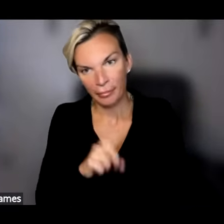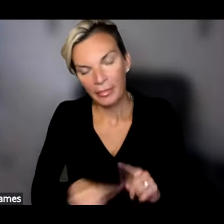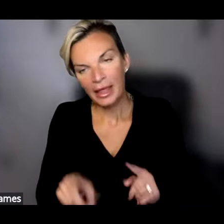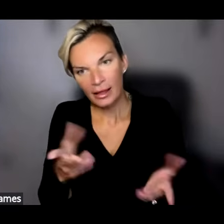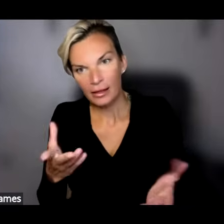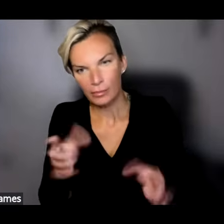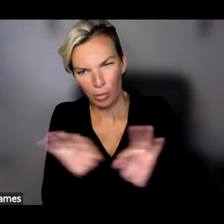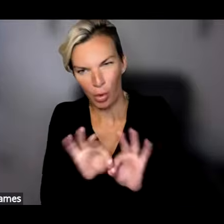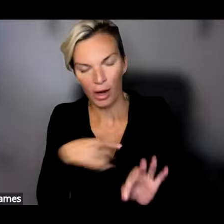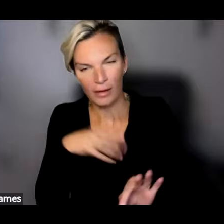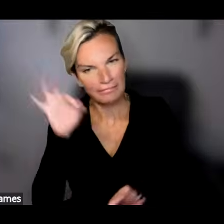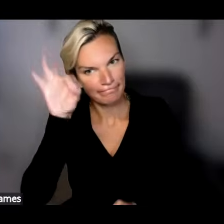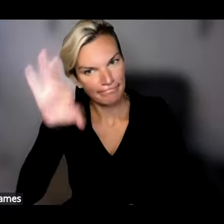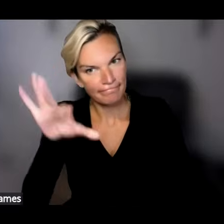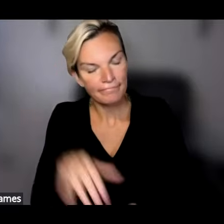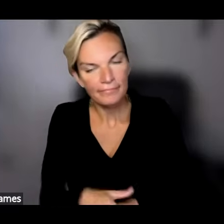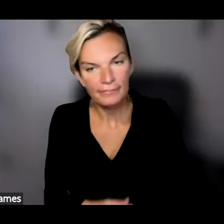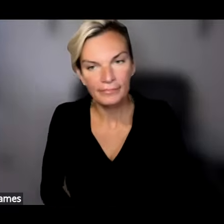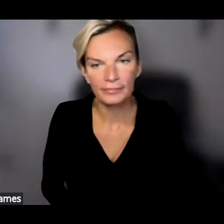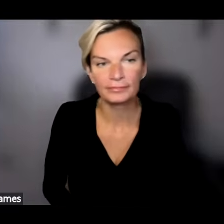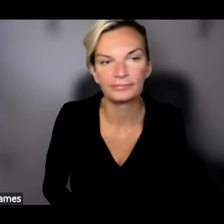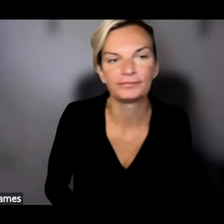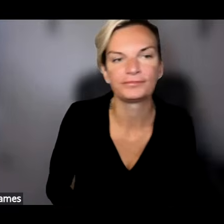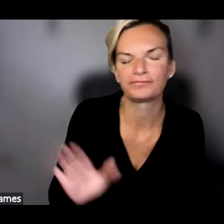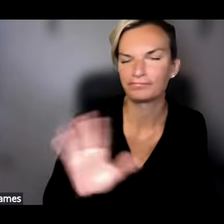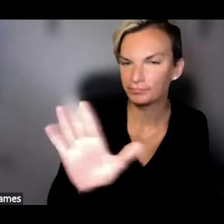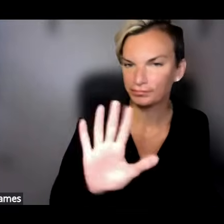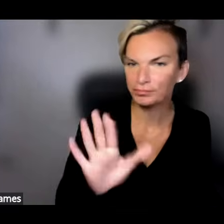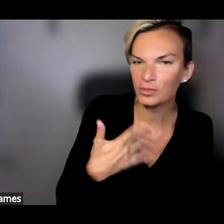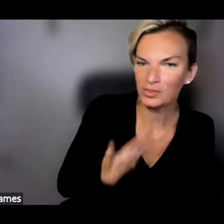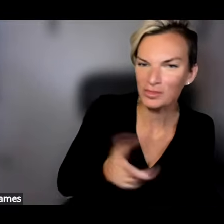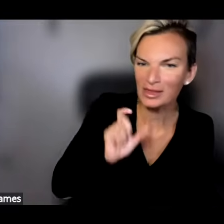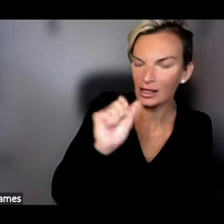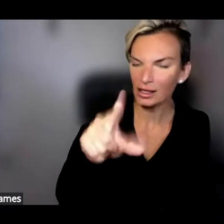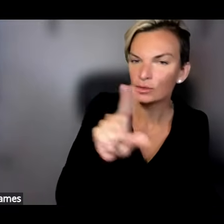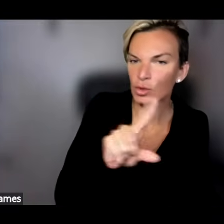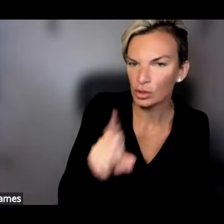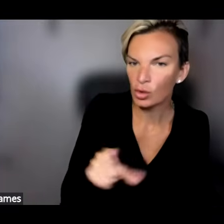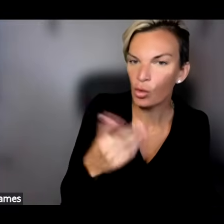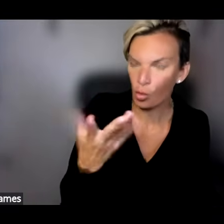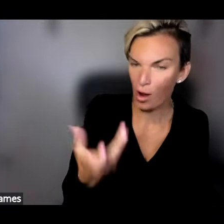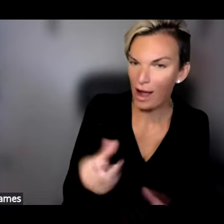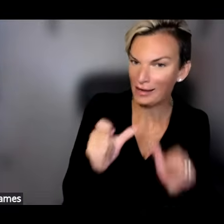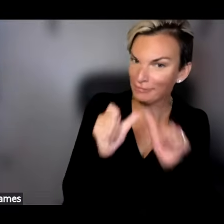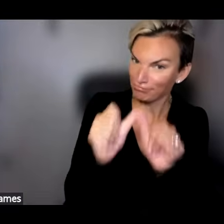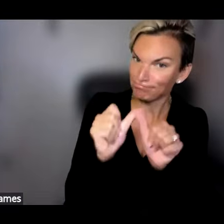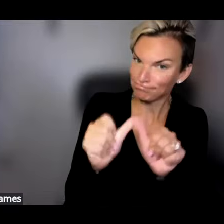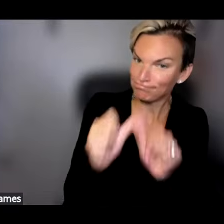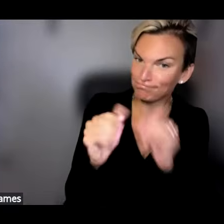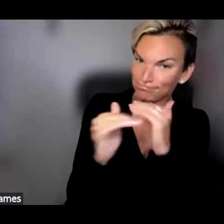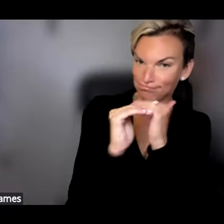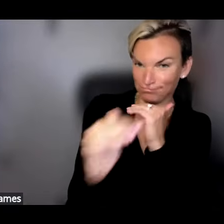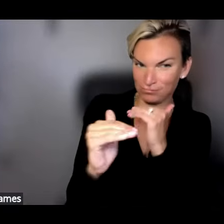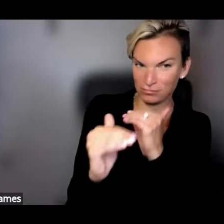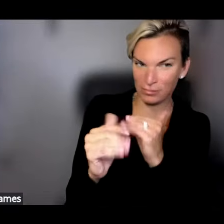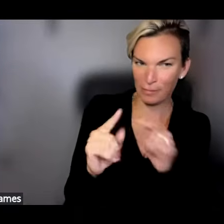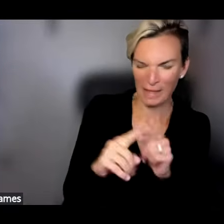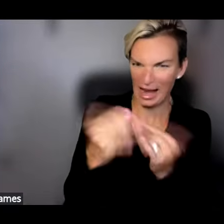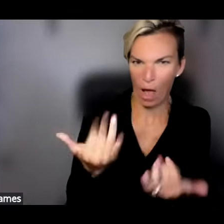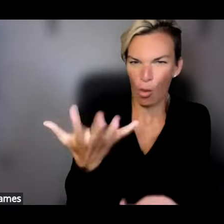wanted to ask you, based on your comments, that we said we want to be consistent, but now we're saying we're going to change